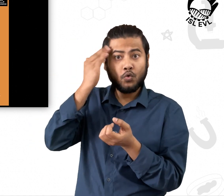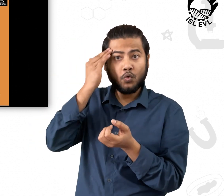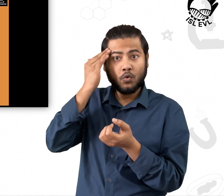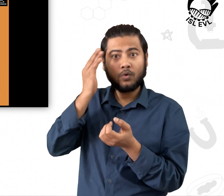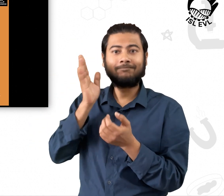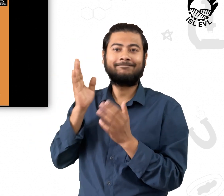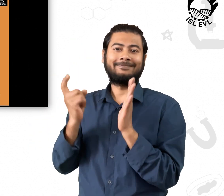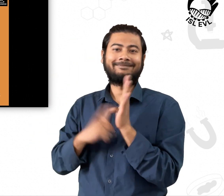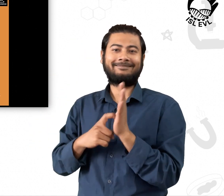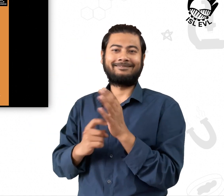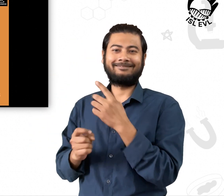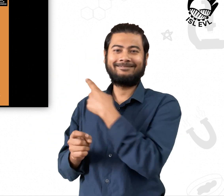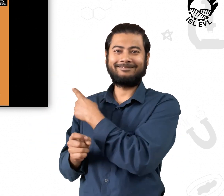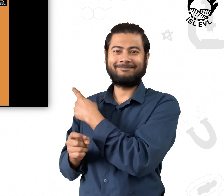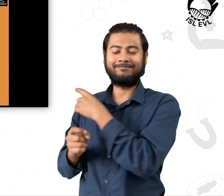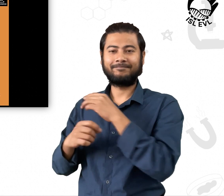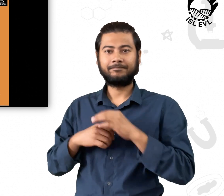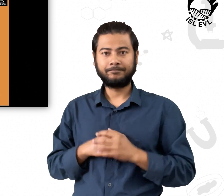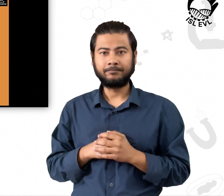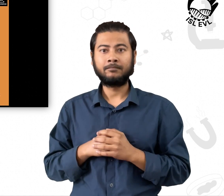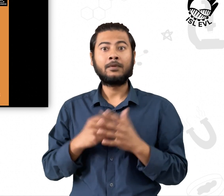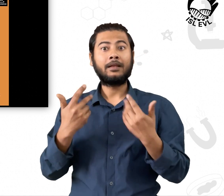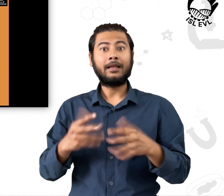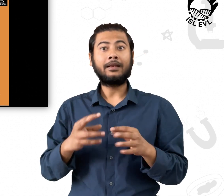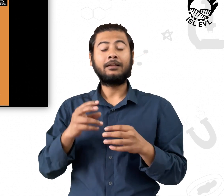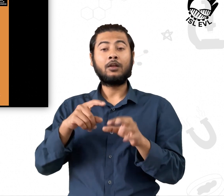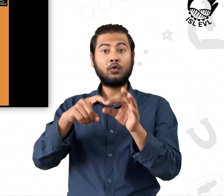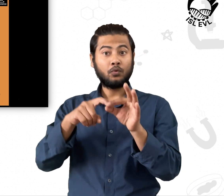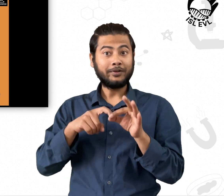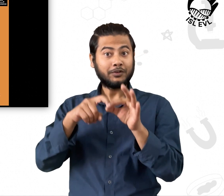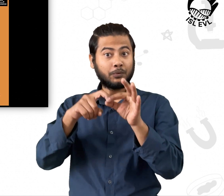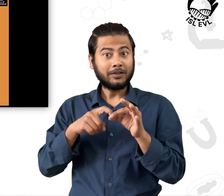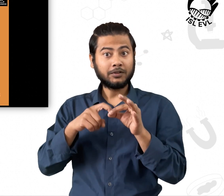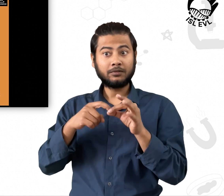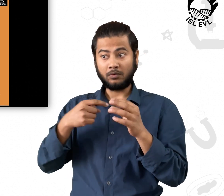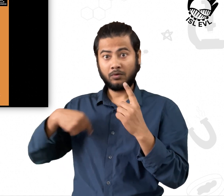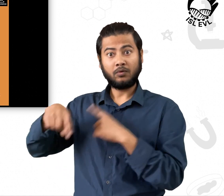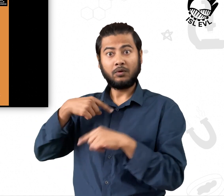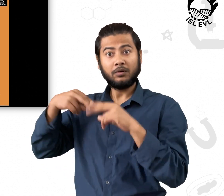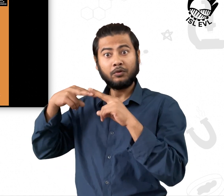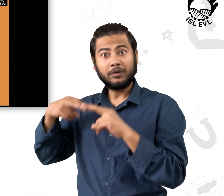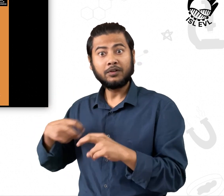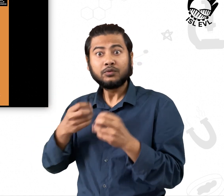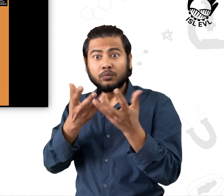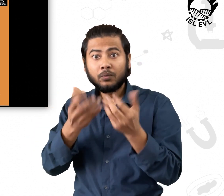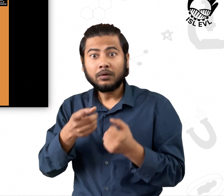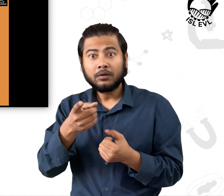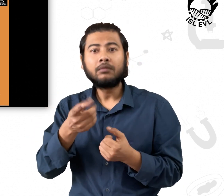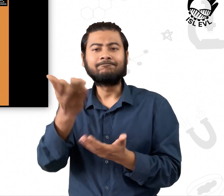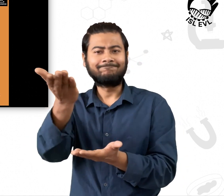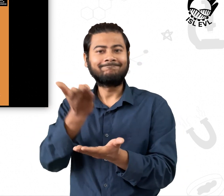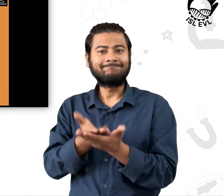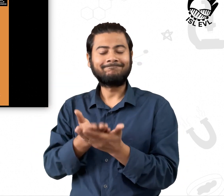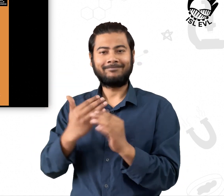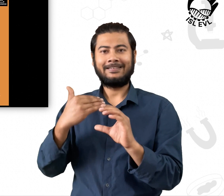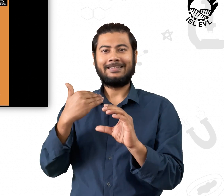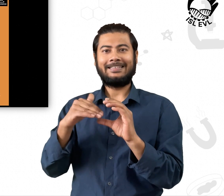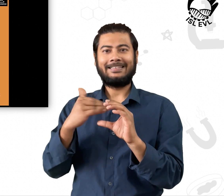about today's scientist, check out their profile. The link is in the show notes. If you have any questions that you want us to